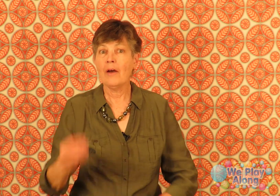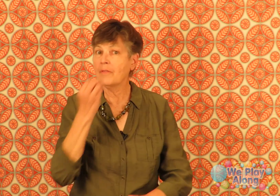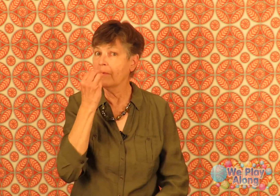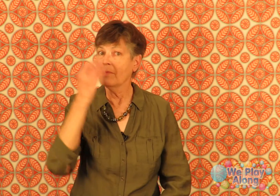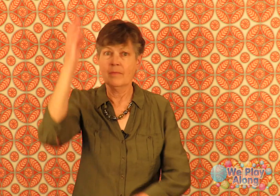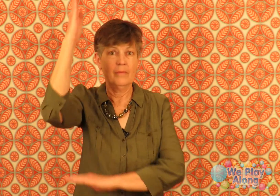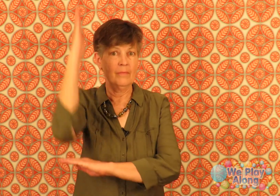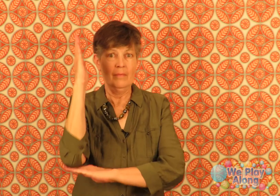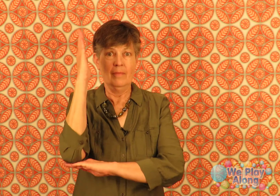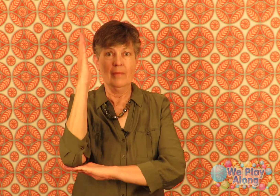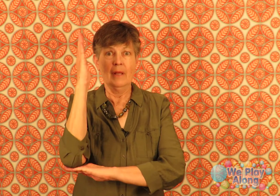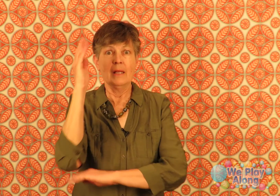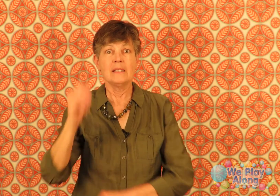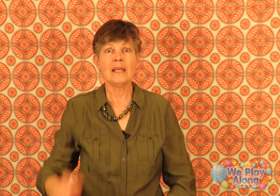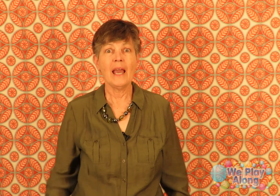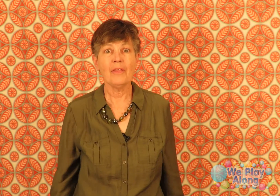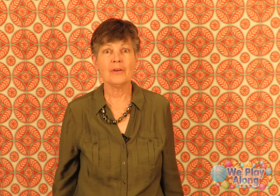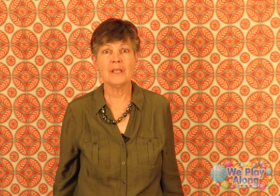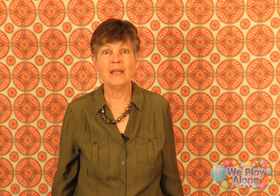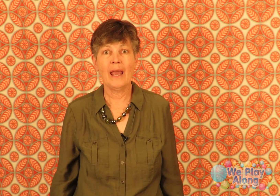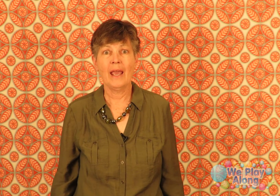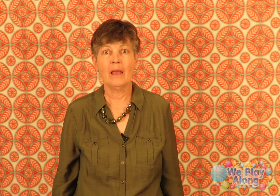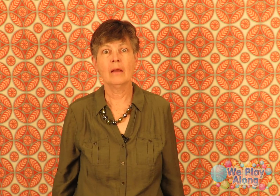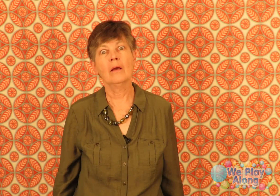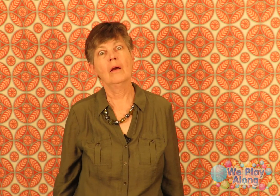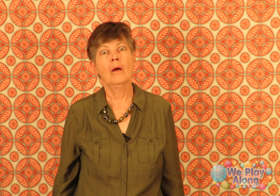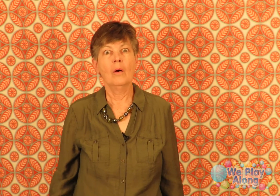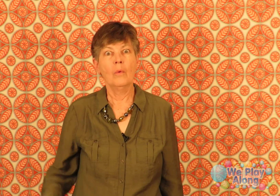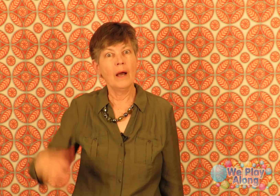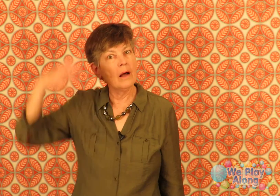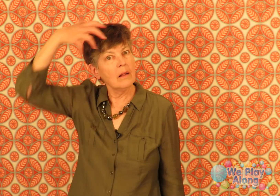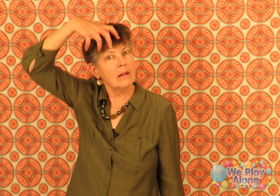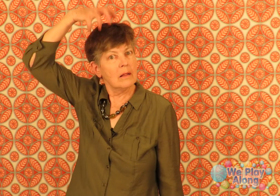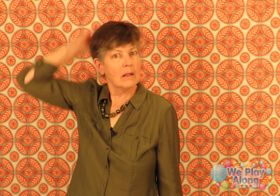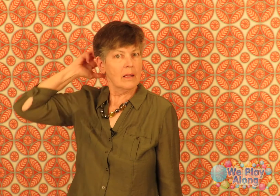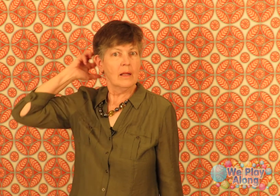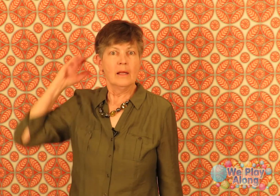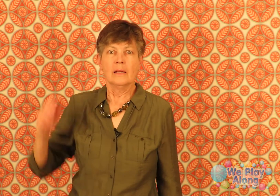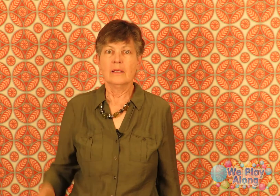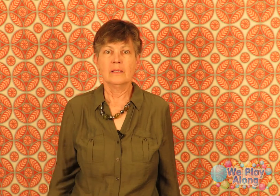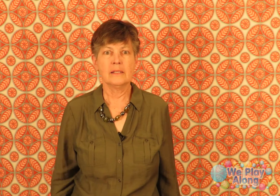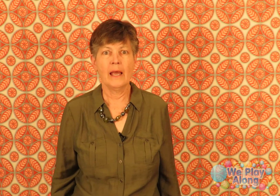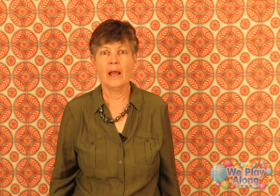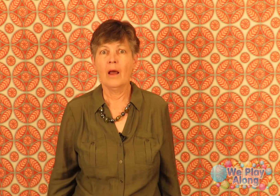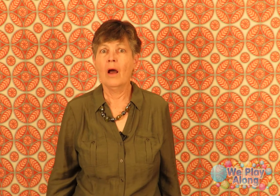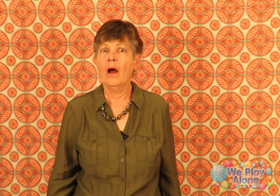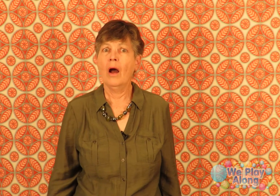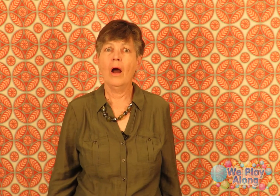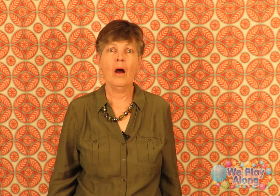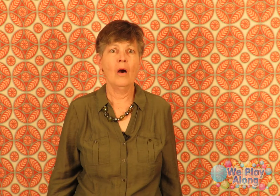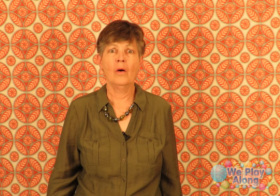have together today. Well, said, oh,